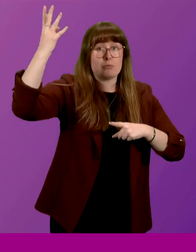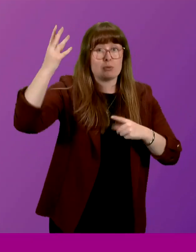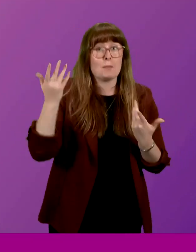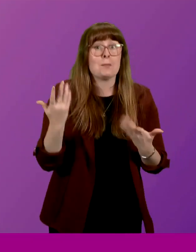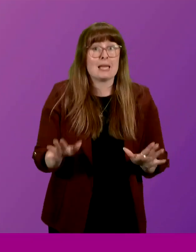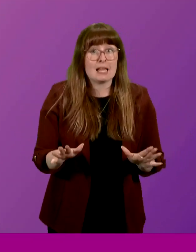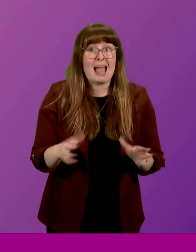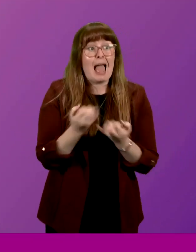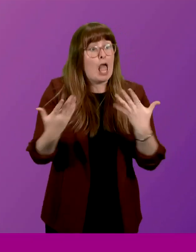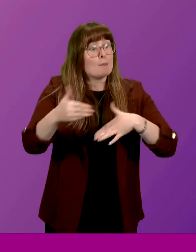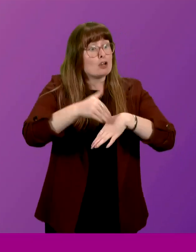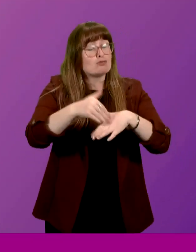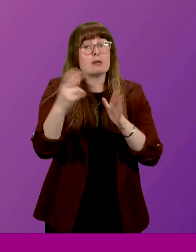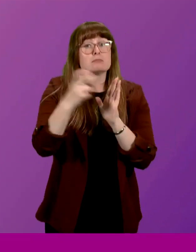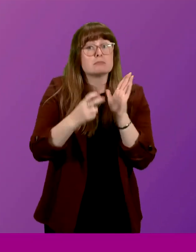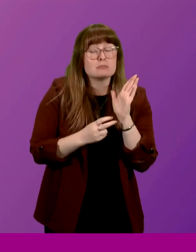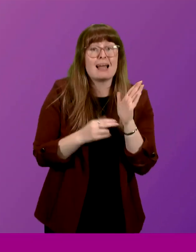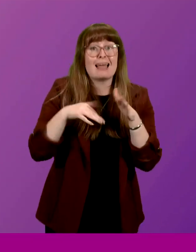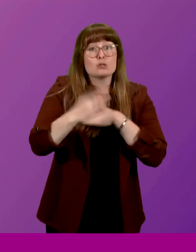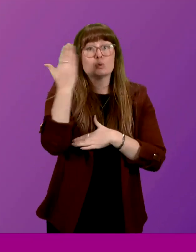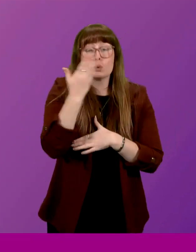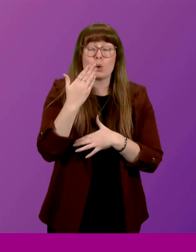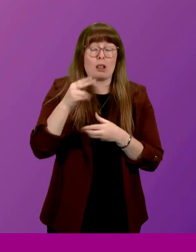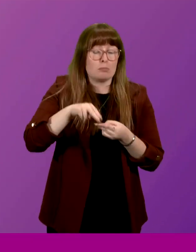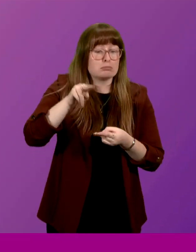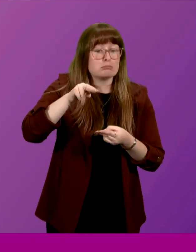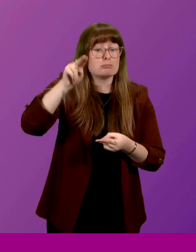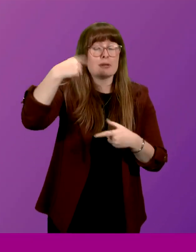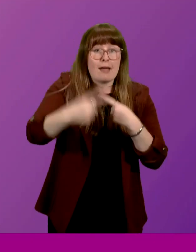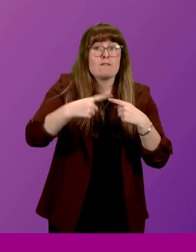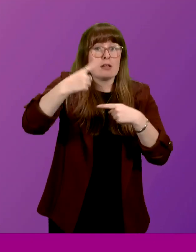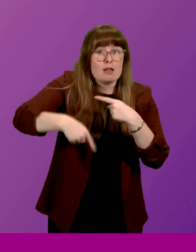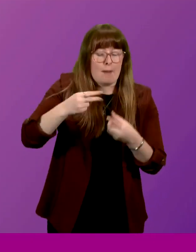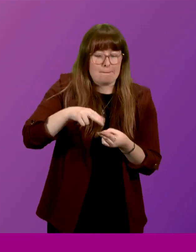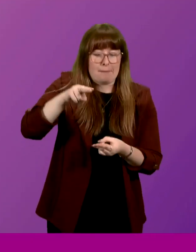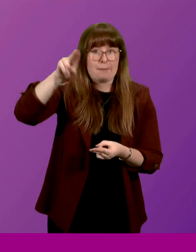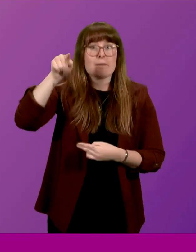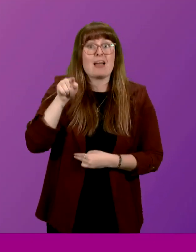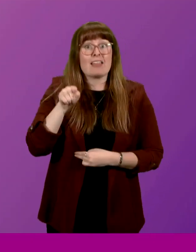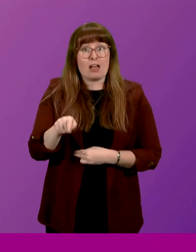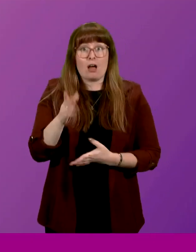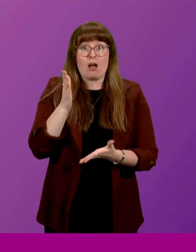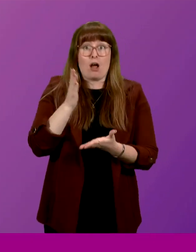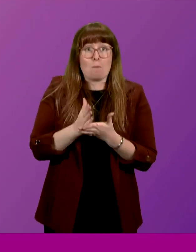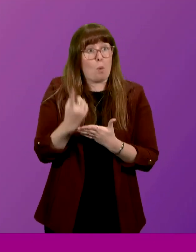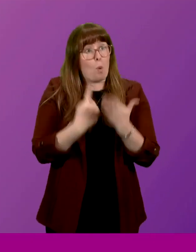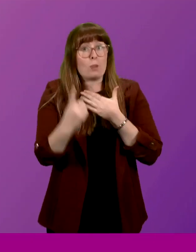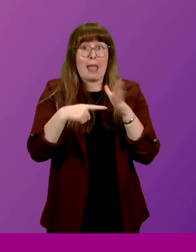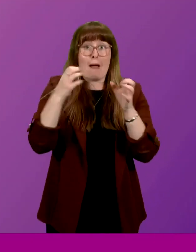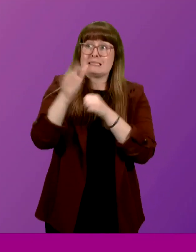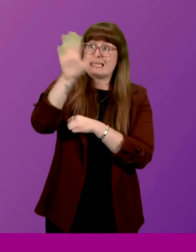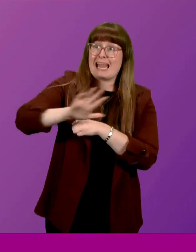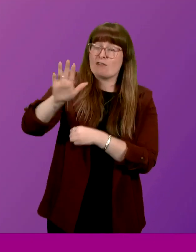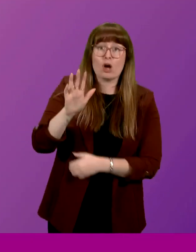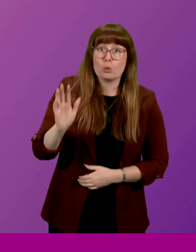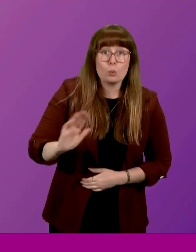of crimes recorded within schools is rising year on year. But let members be in no doubt, this is not confined to Aberdeen.